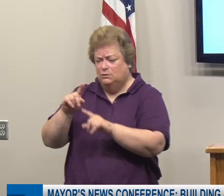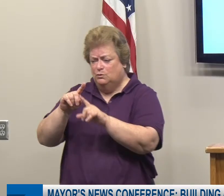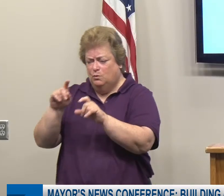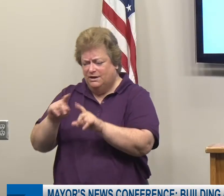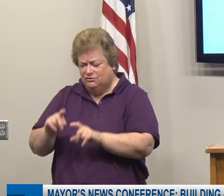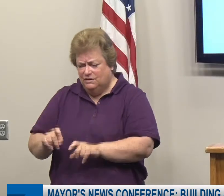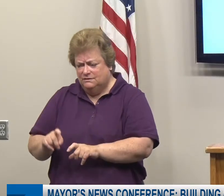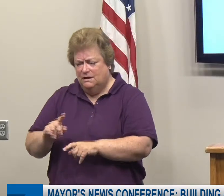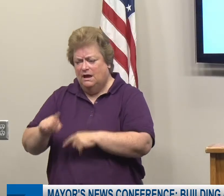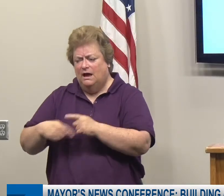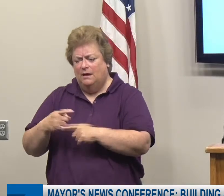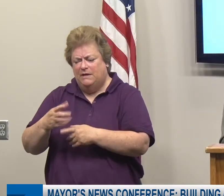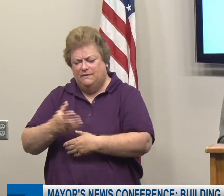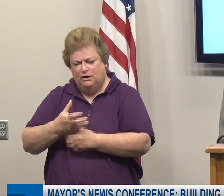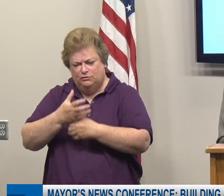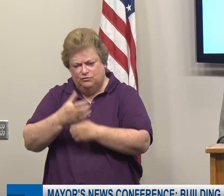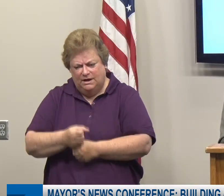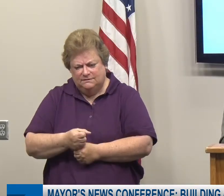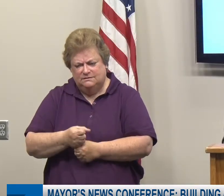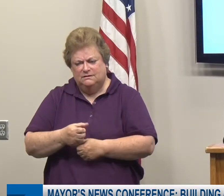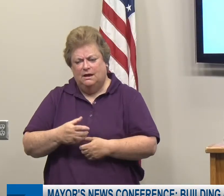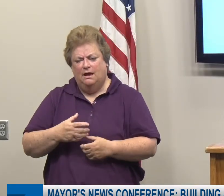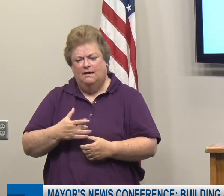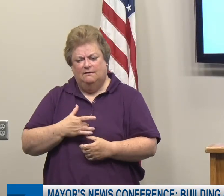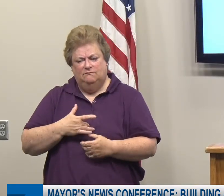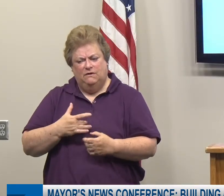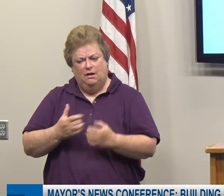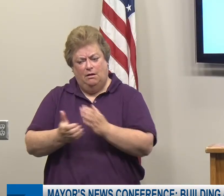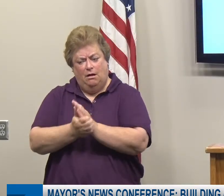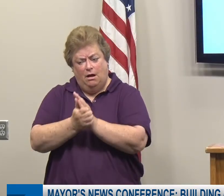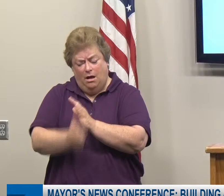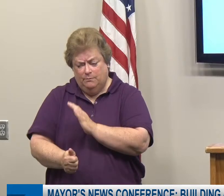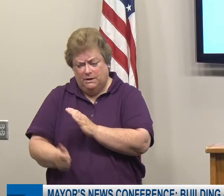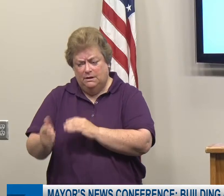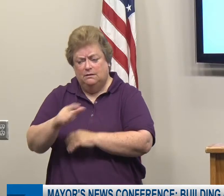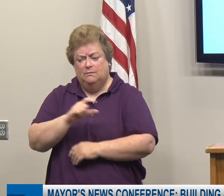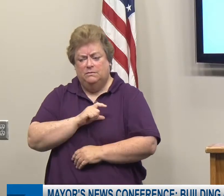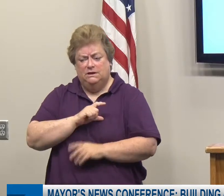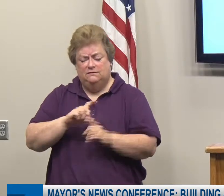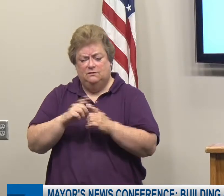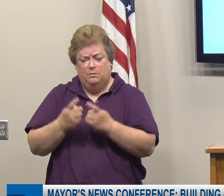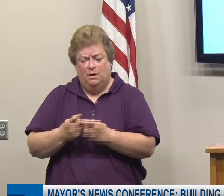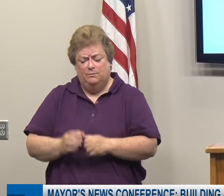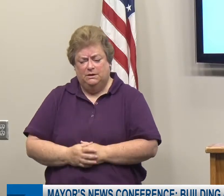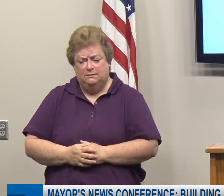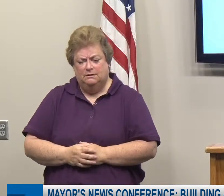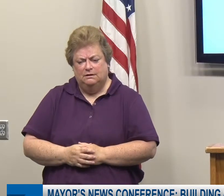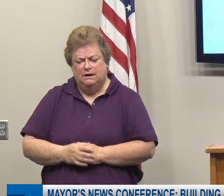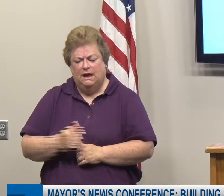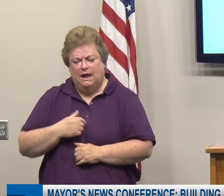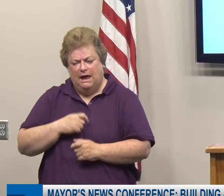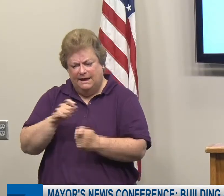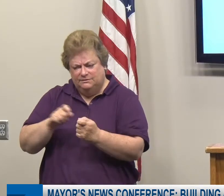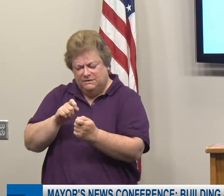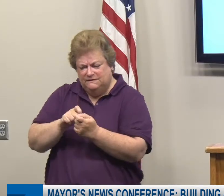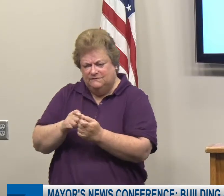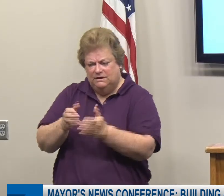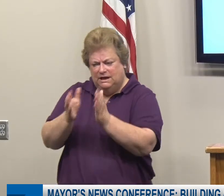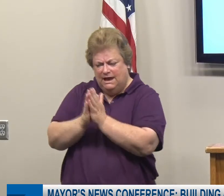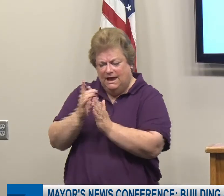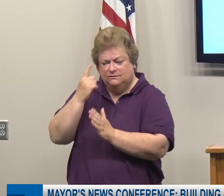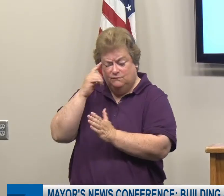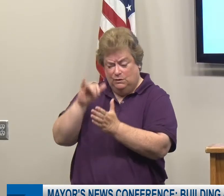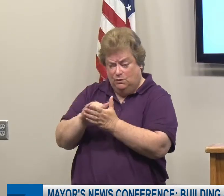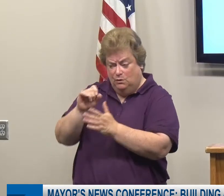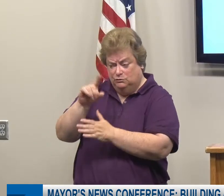respondents were asked about their trust and confidence in the Lincoln Police Department. I specifically asked for those questions to